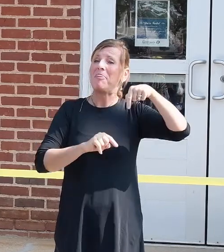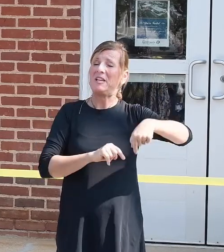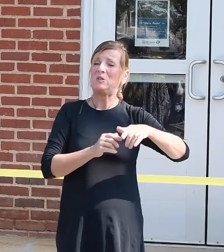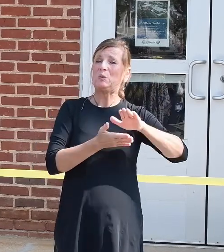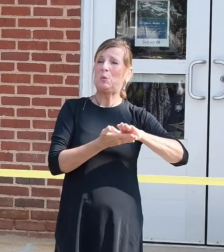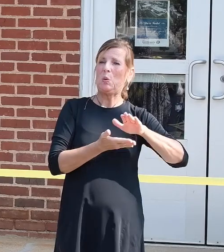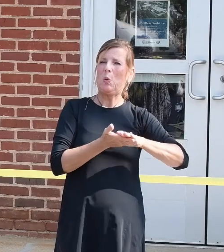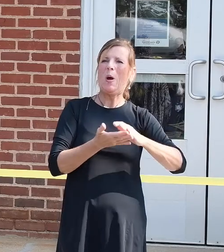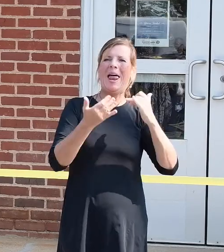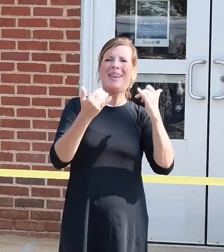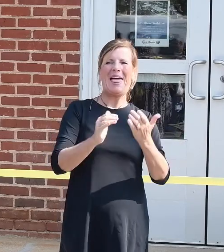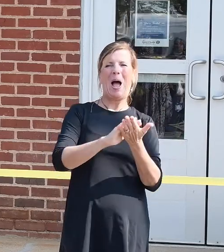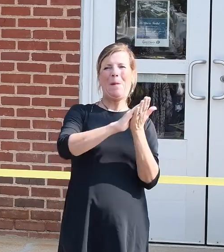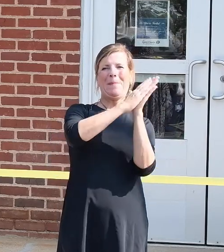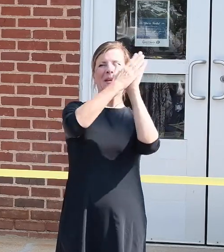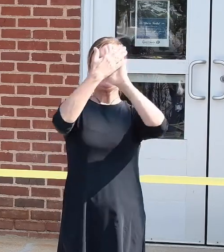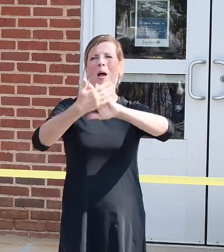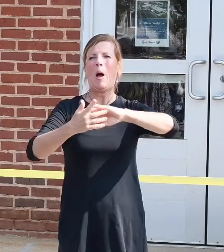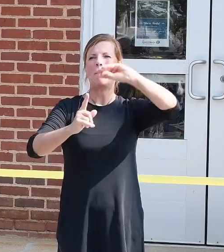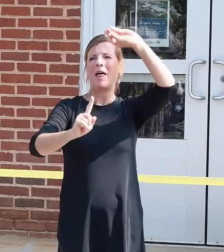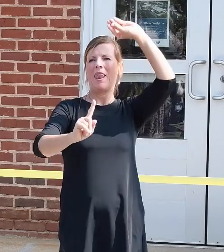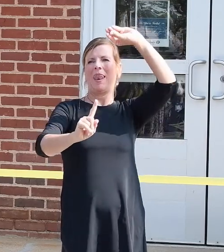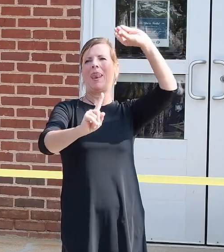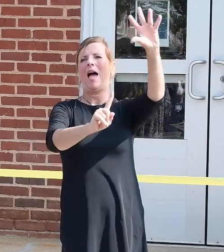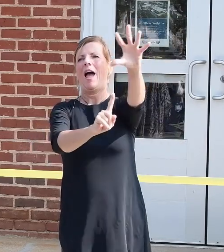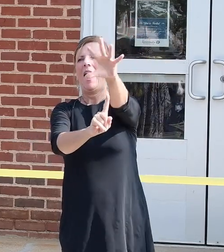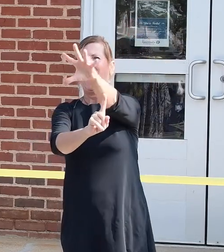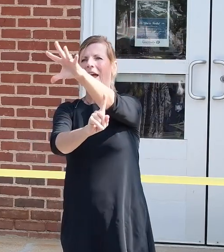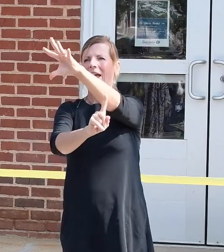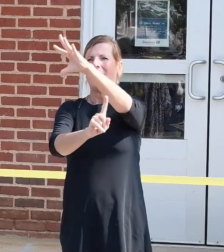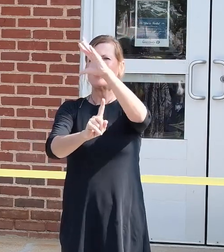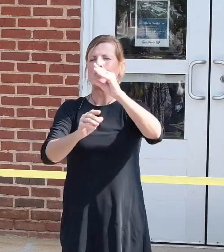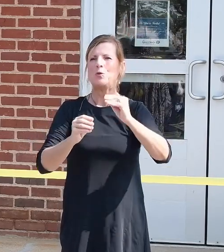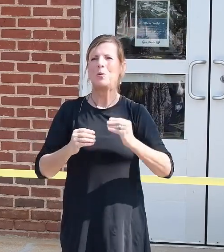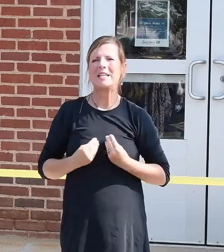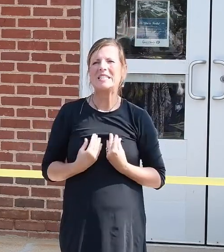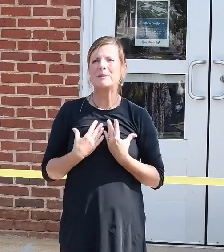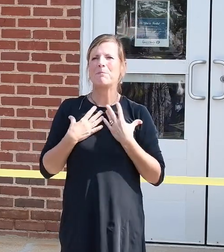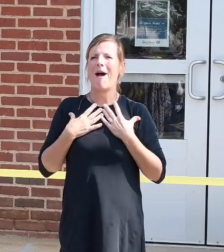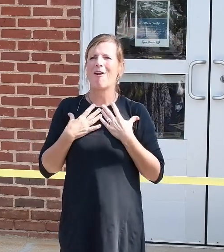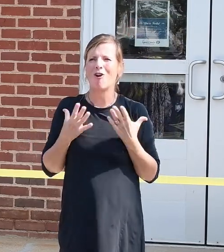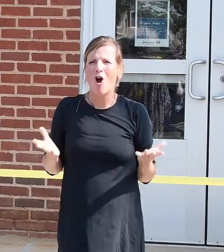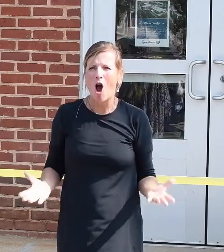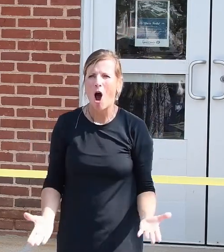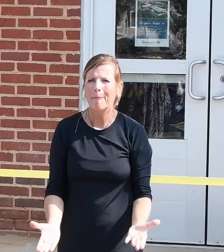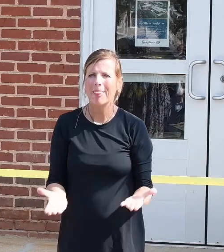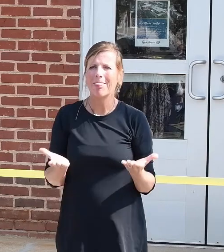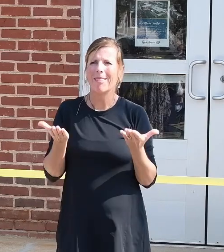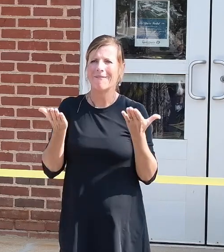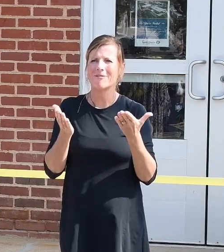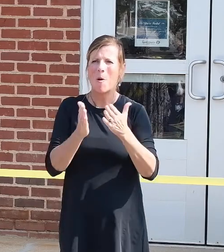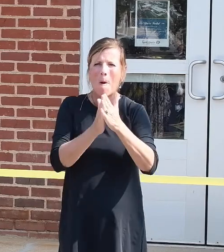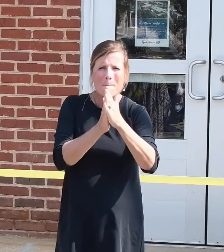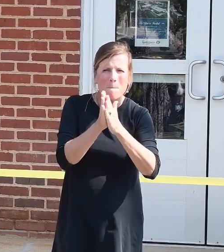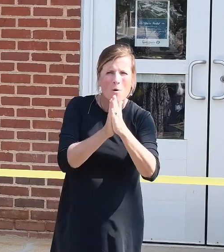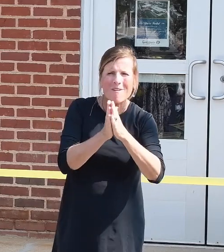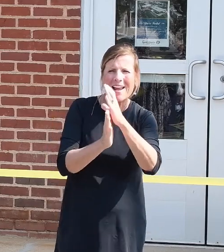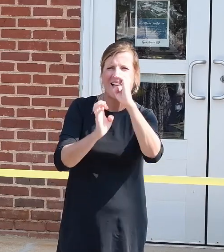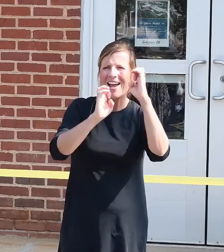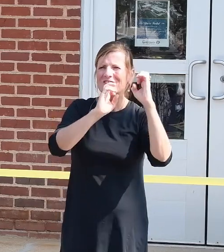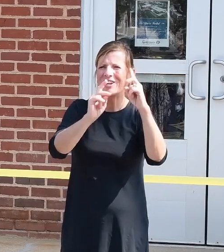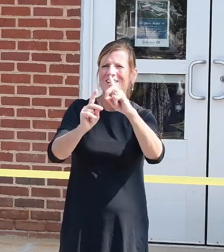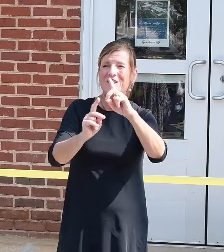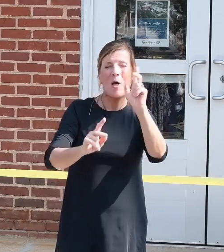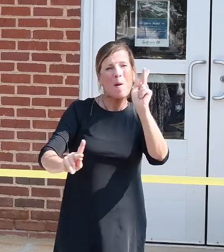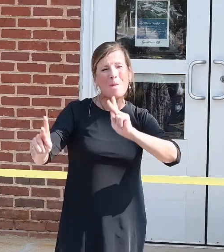now serve as a beacon of light to inspire, uplift, motivate, and educate the citizenry,